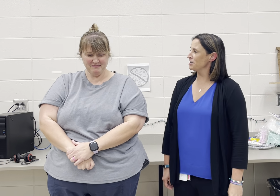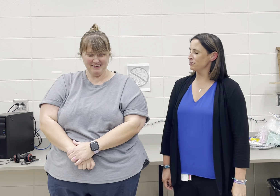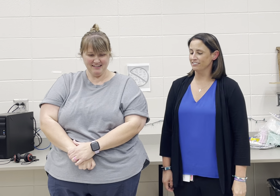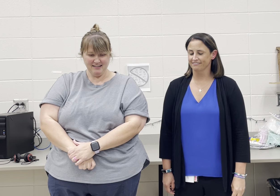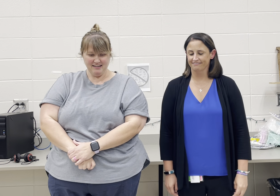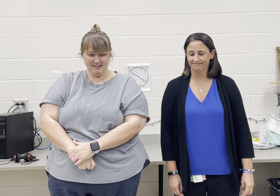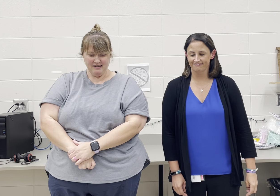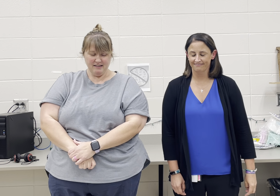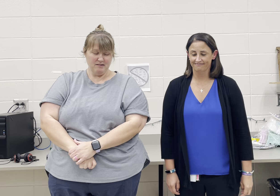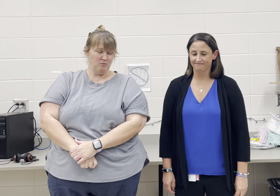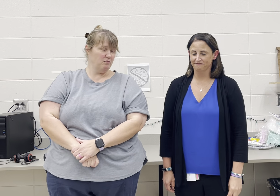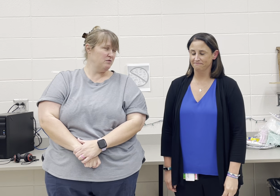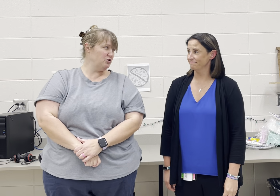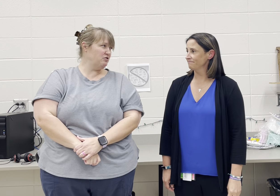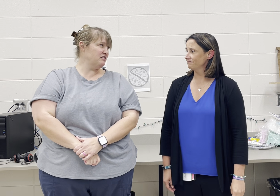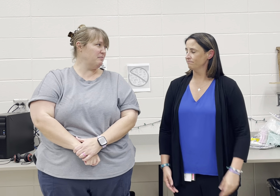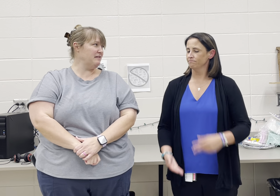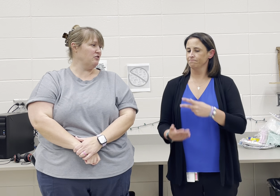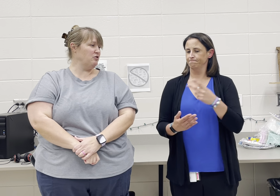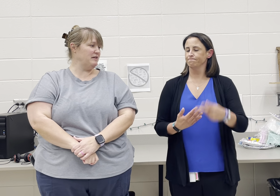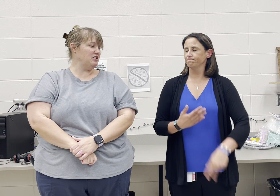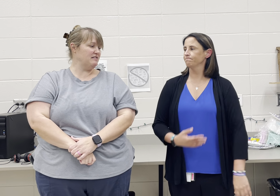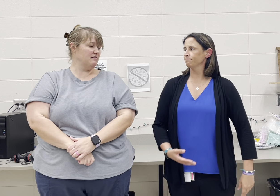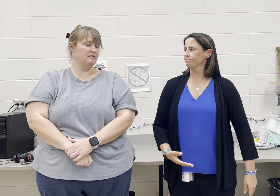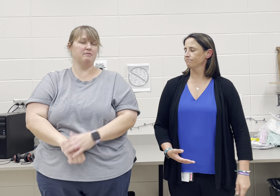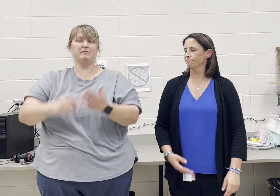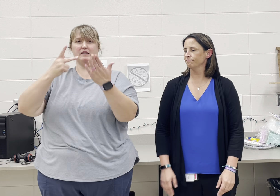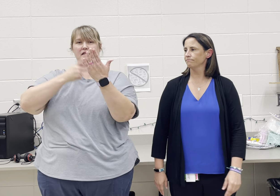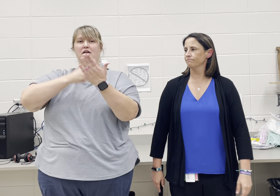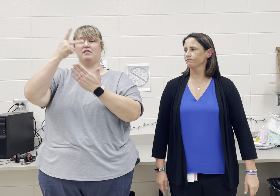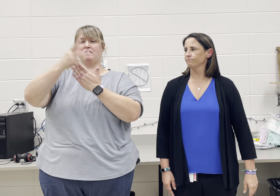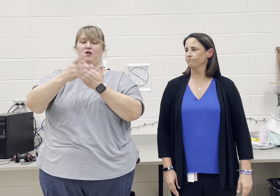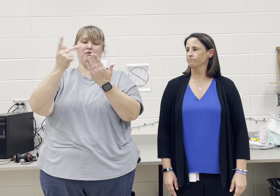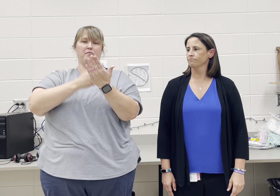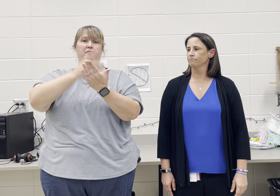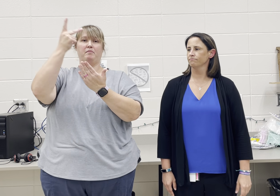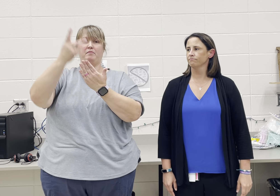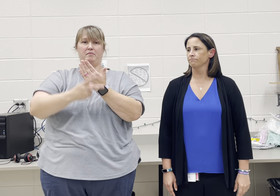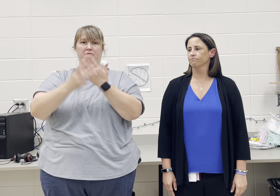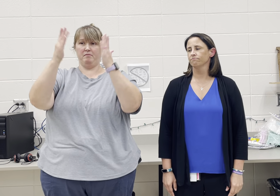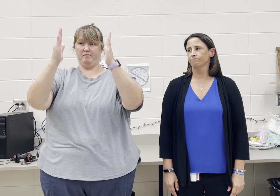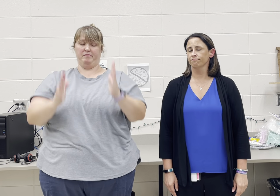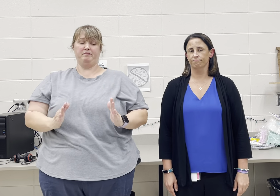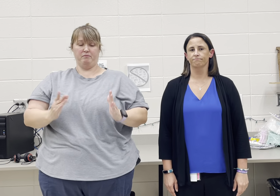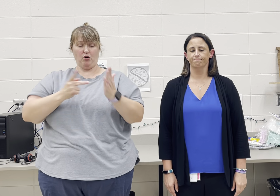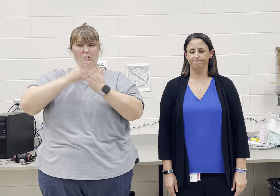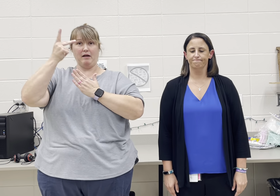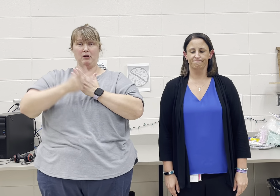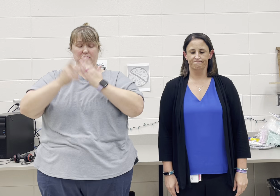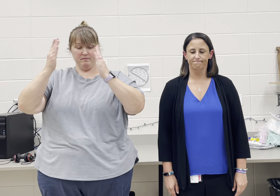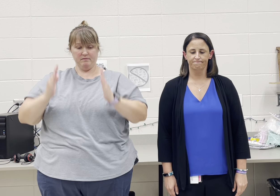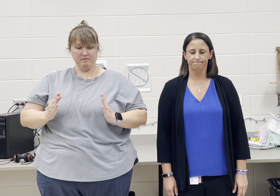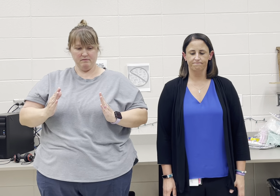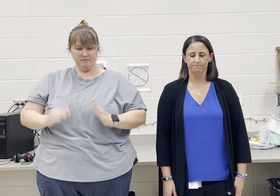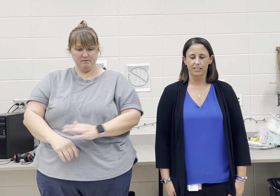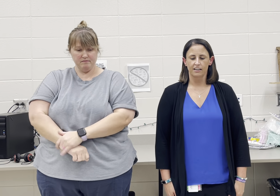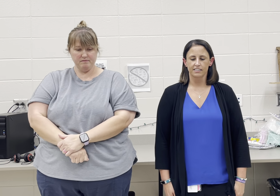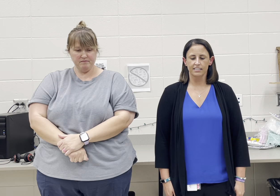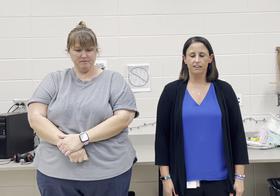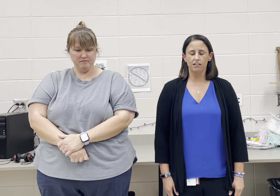Programmer. Do you do just the P's or do you PGs? So, programmer.